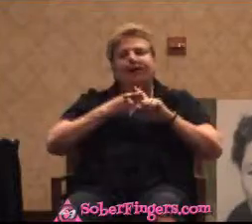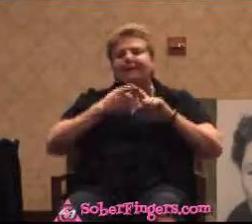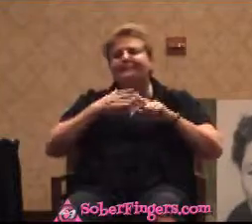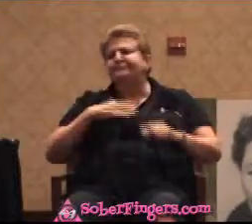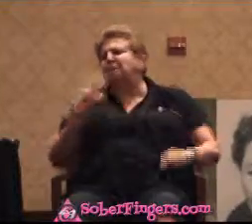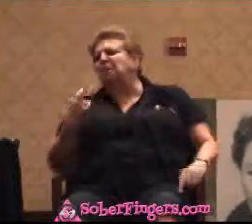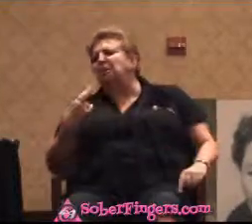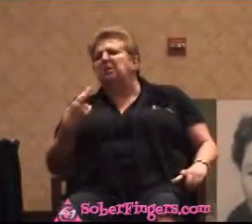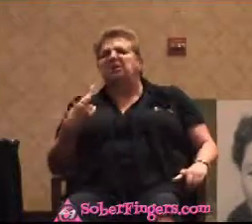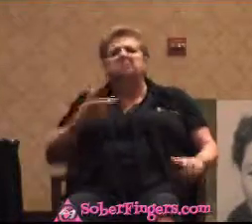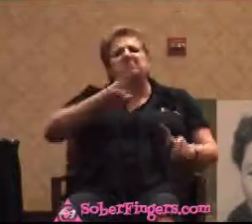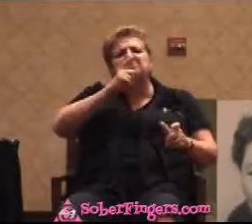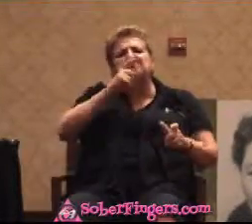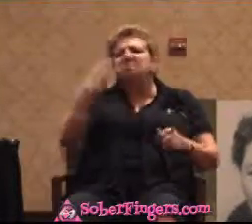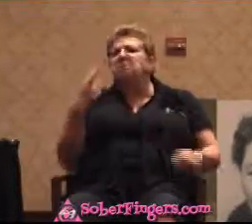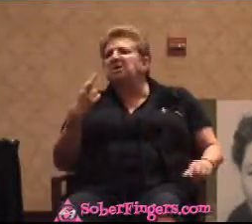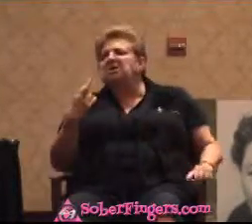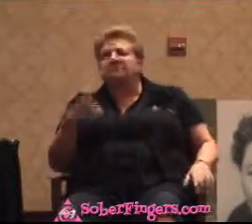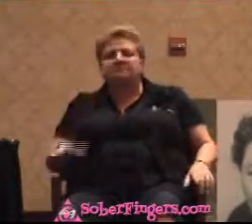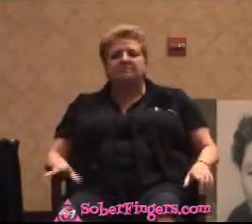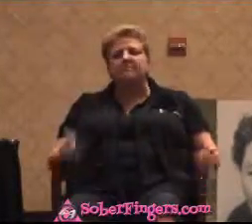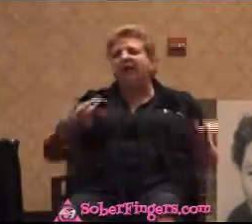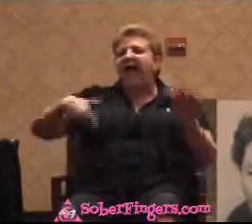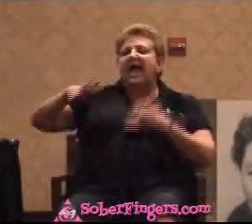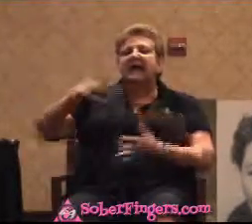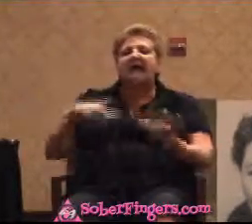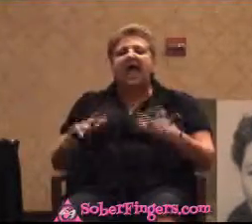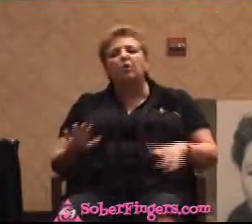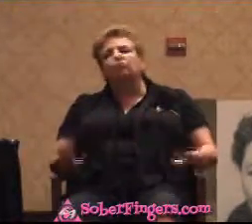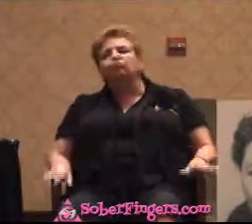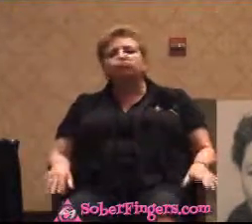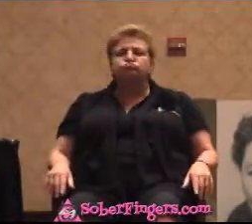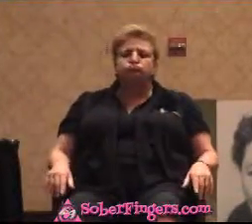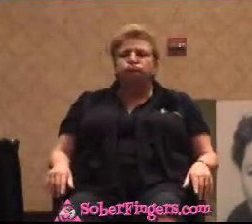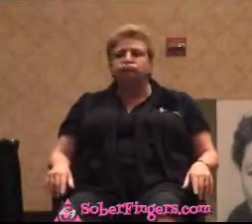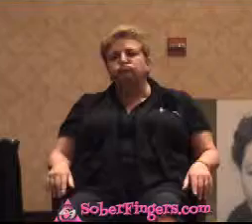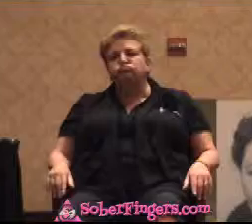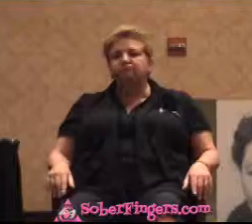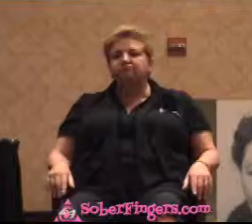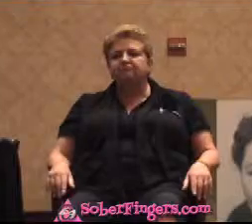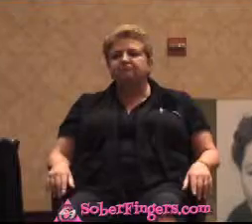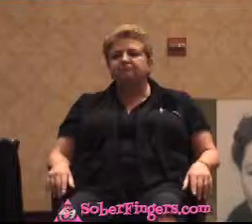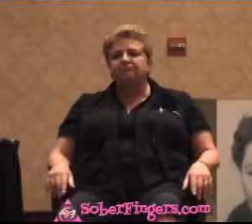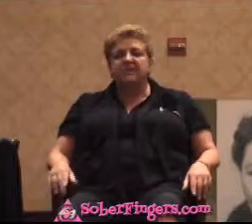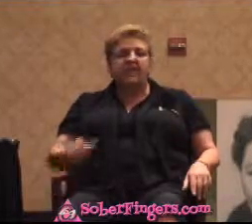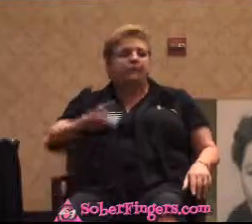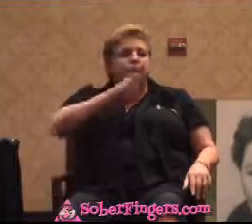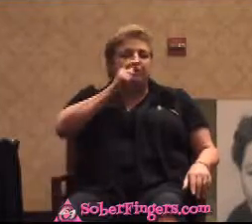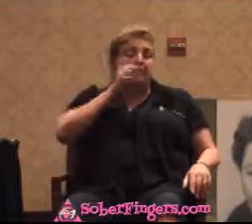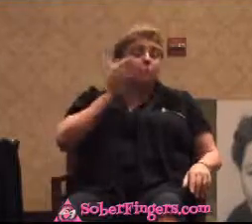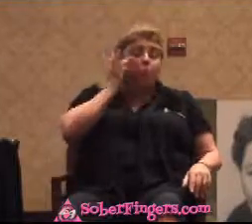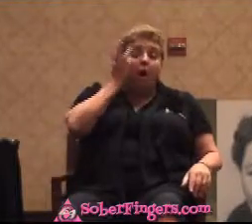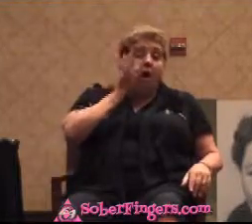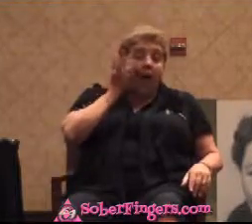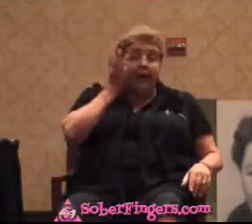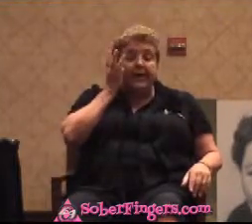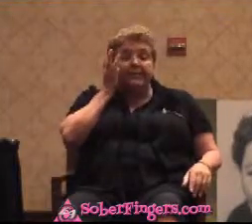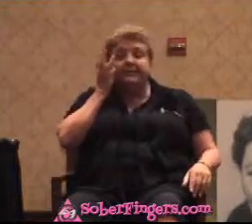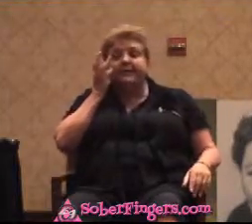my drinking buddies. I'm hanging out with them. I'm drinking wine. I meet this guy